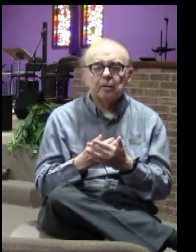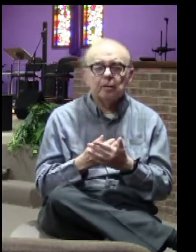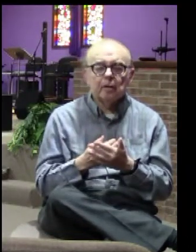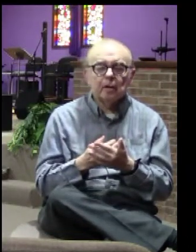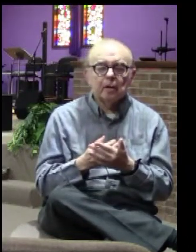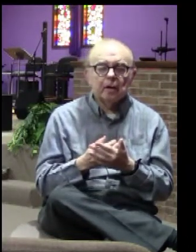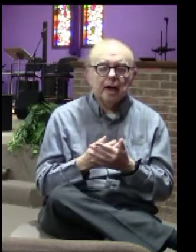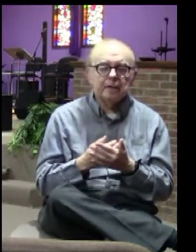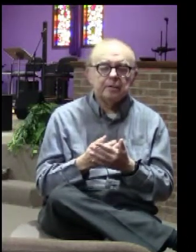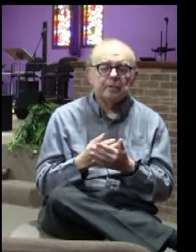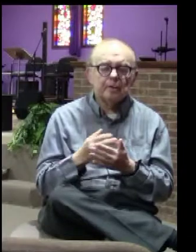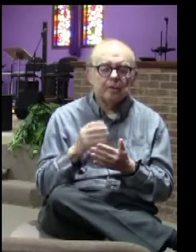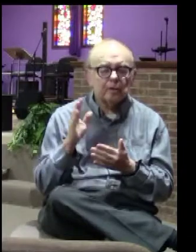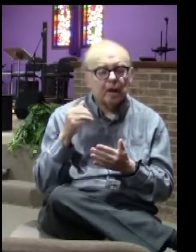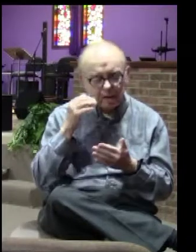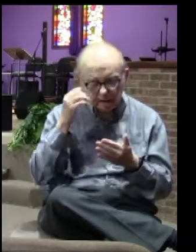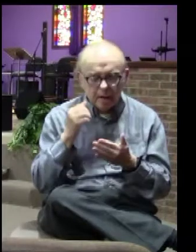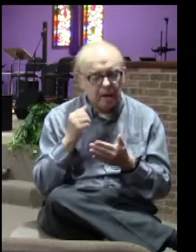Michael's yesterday,